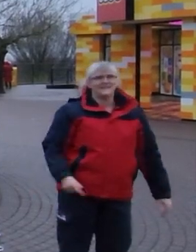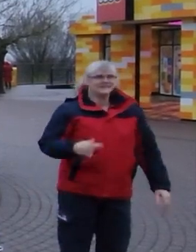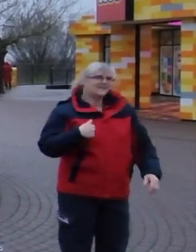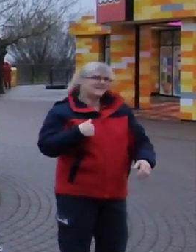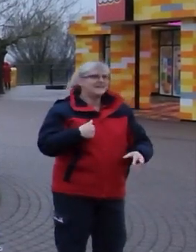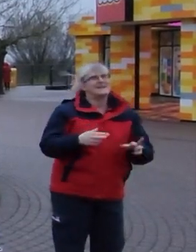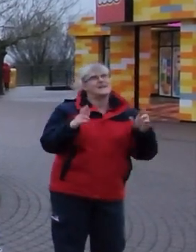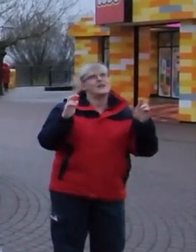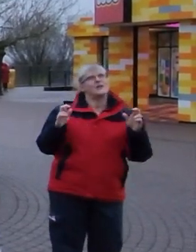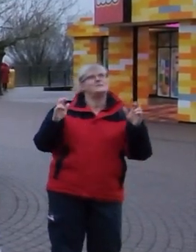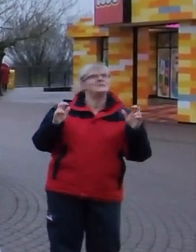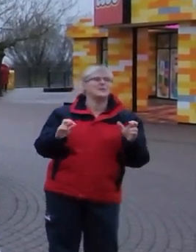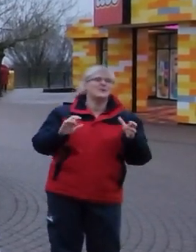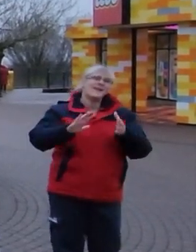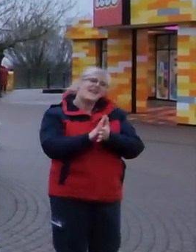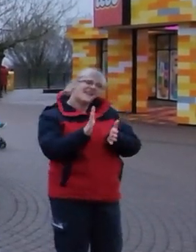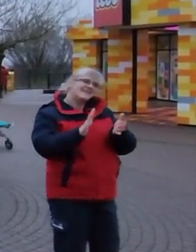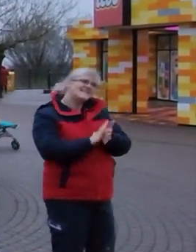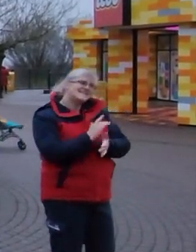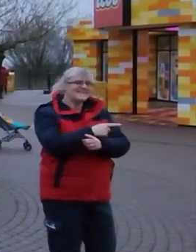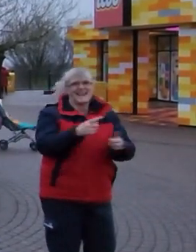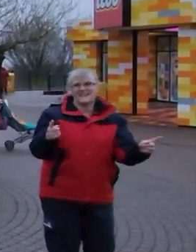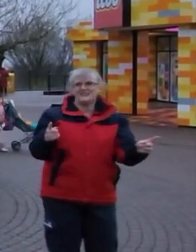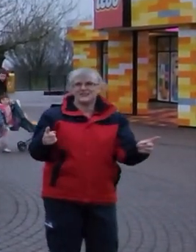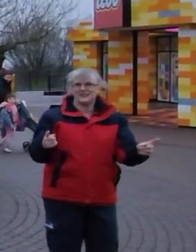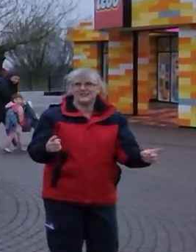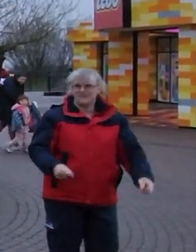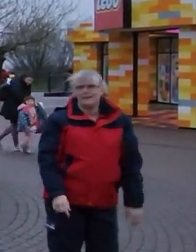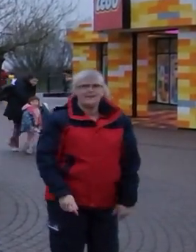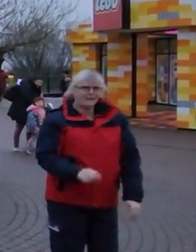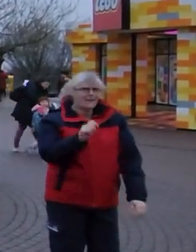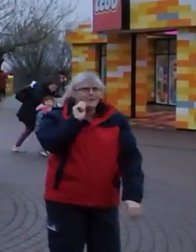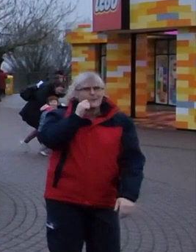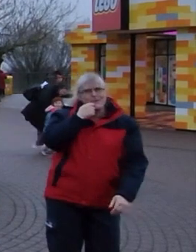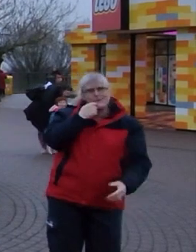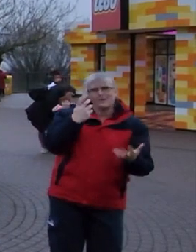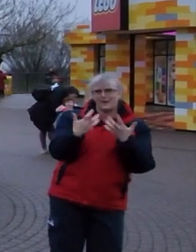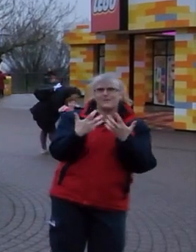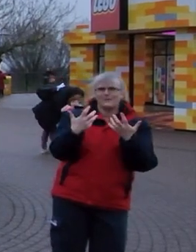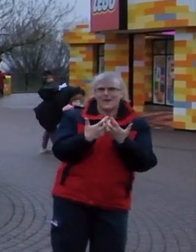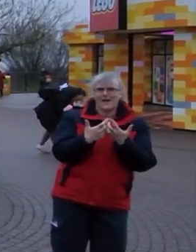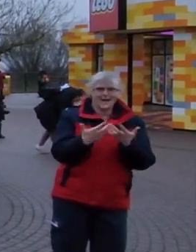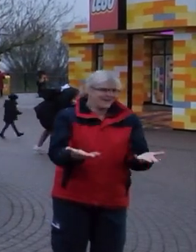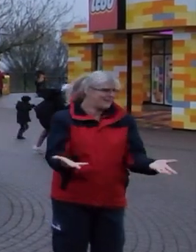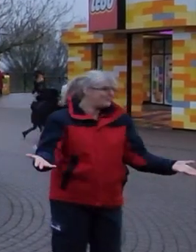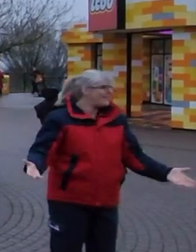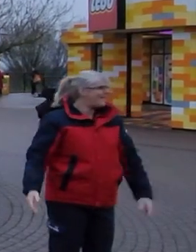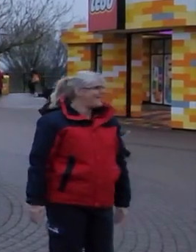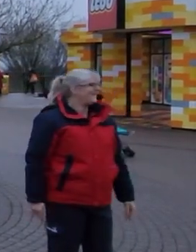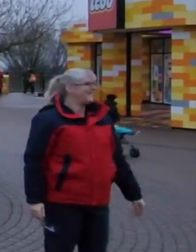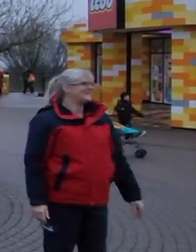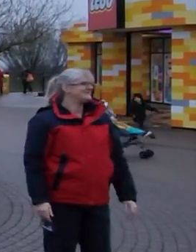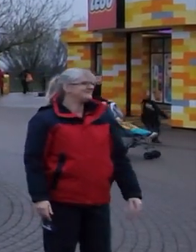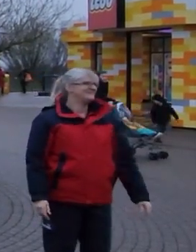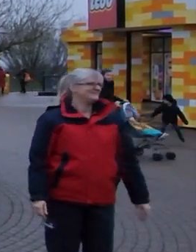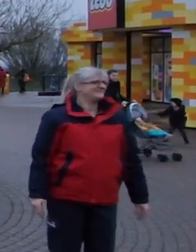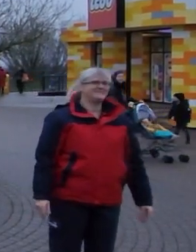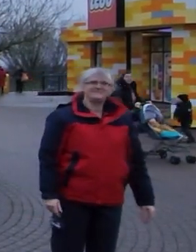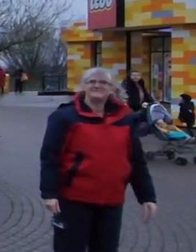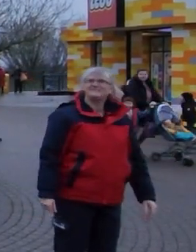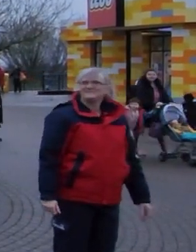If we can't help you and contain you Po-po-po, do we find a way?